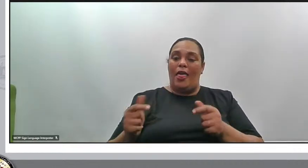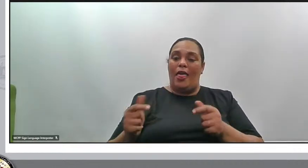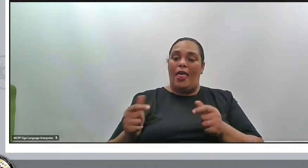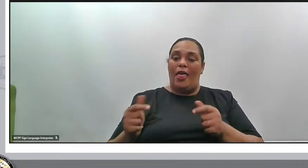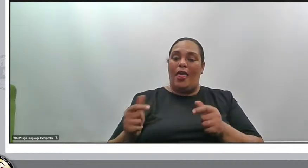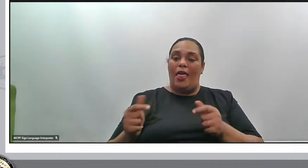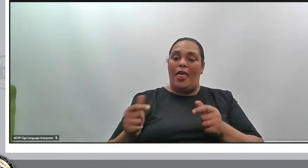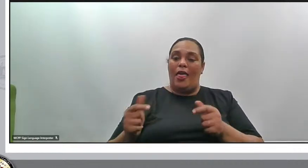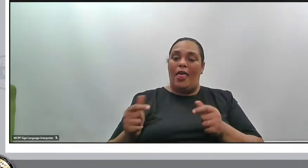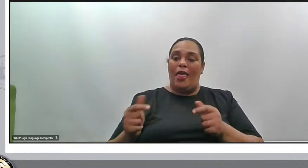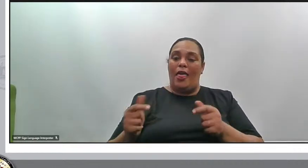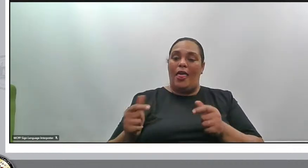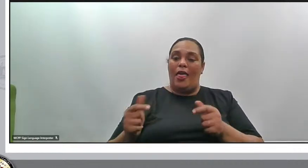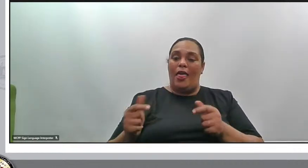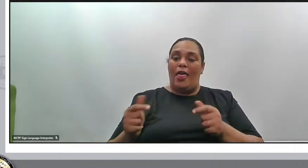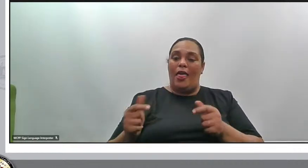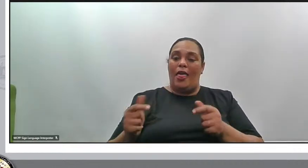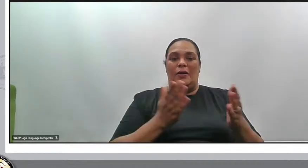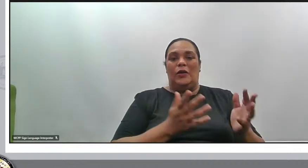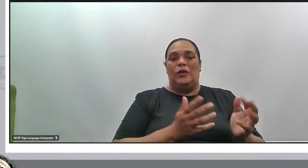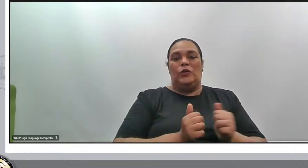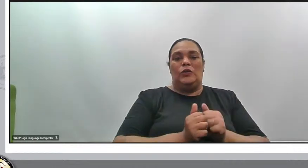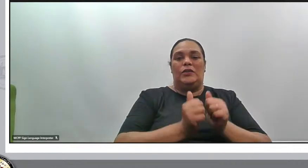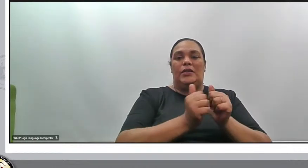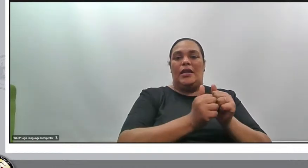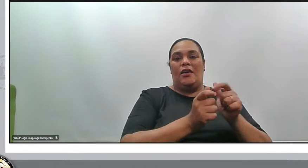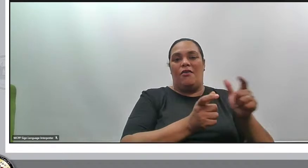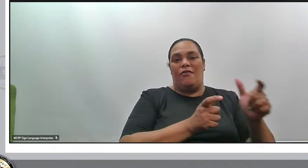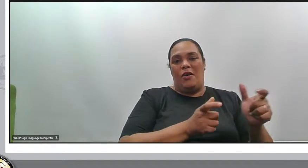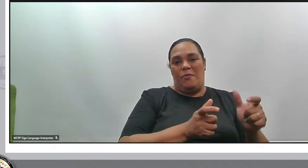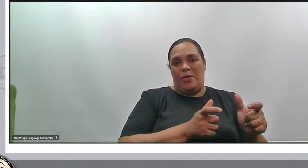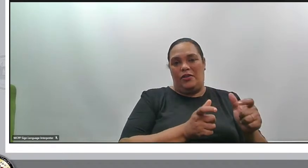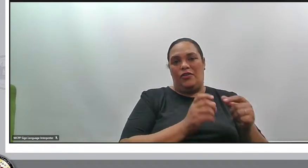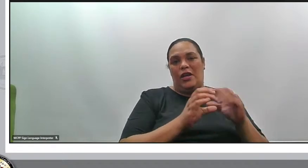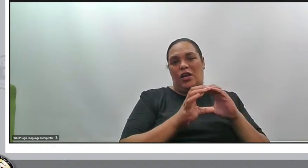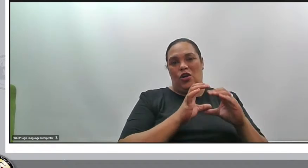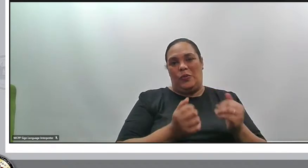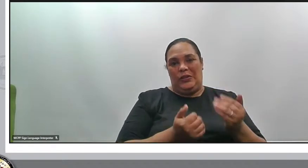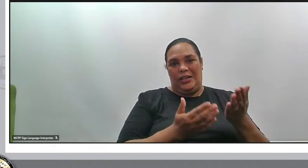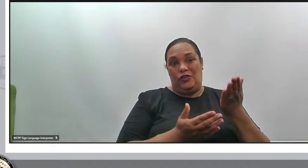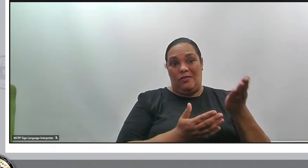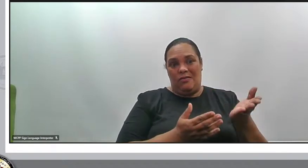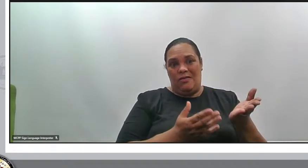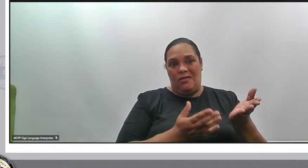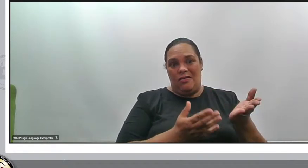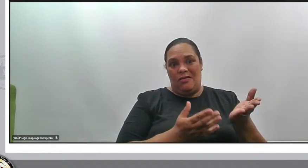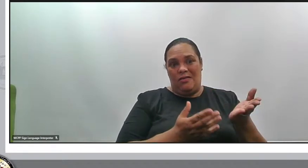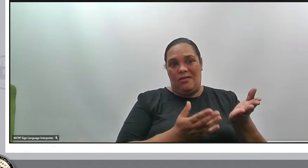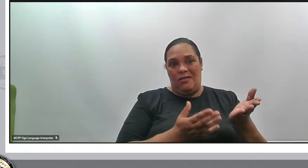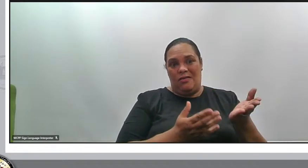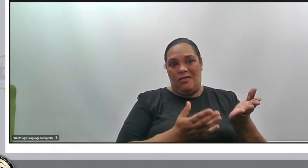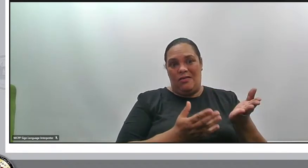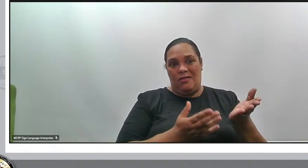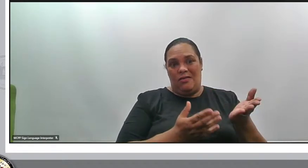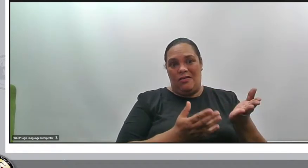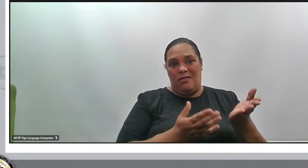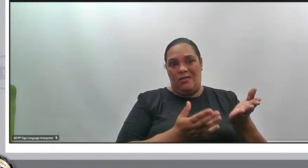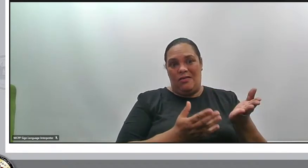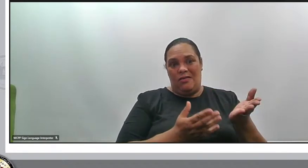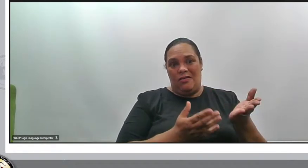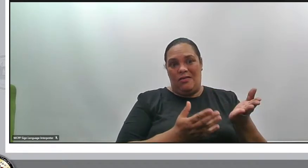was also moved over to stakeholder management and communication services. And yes, from the